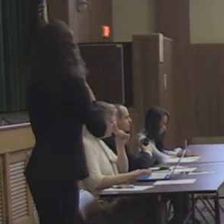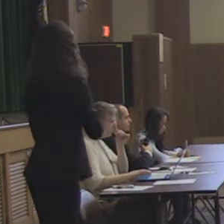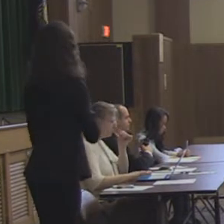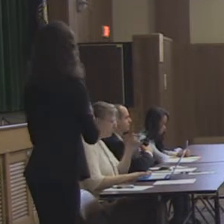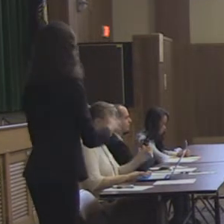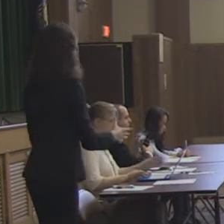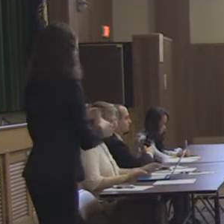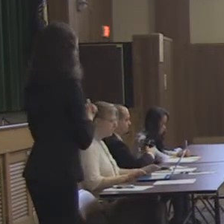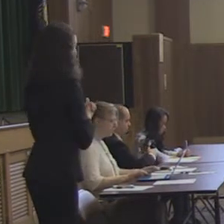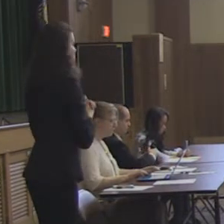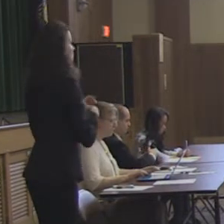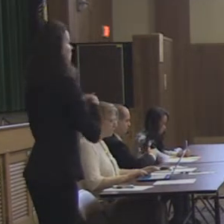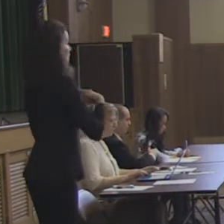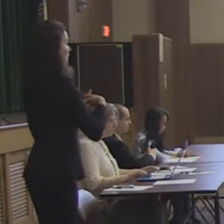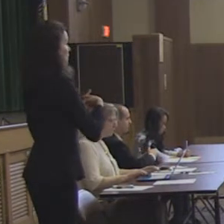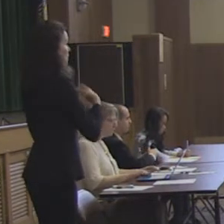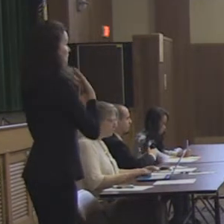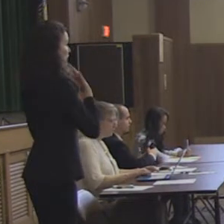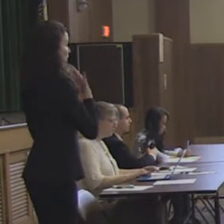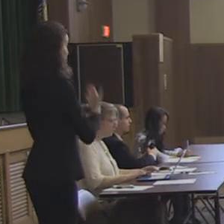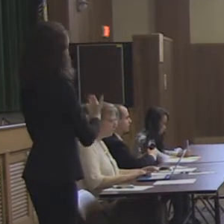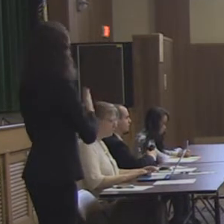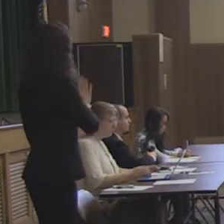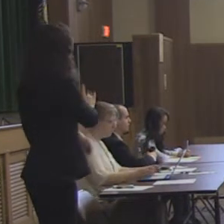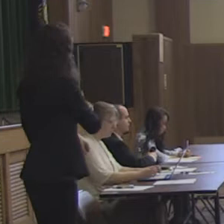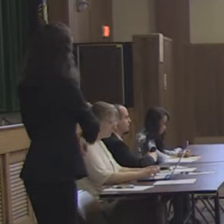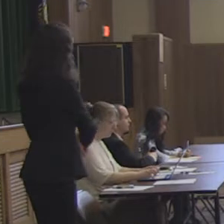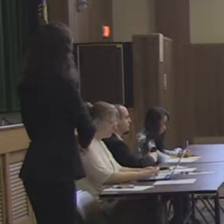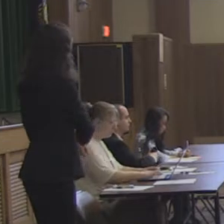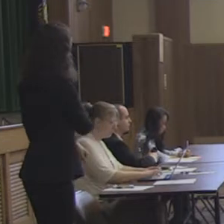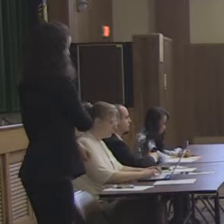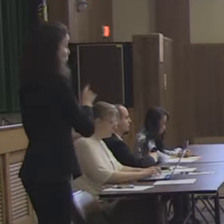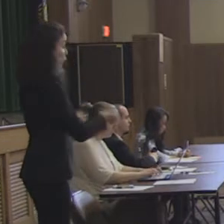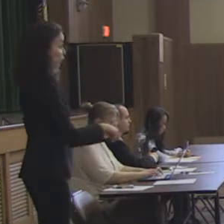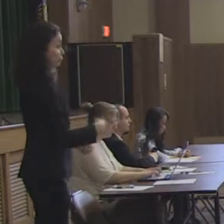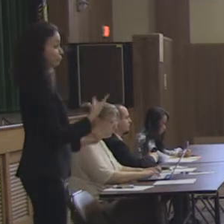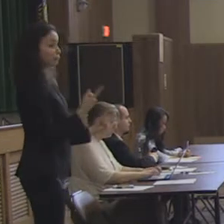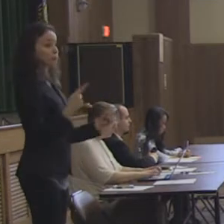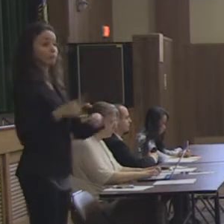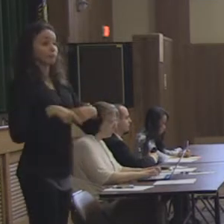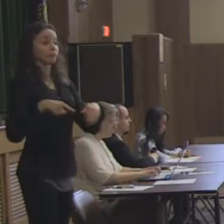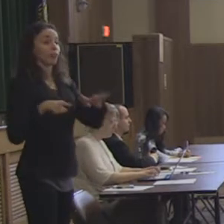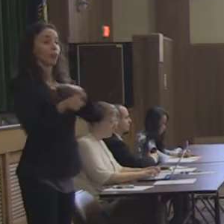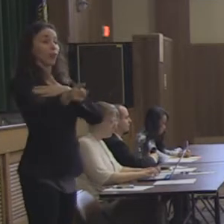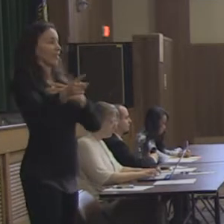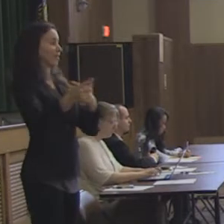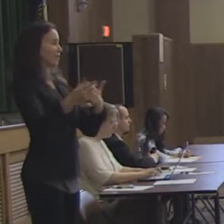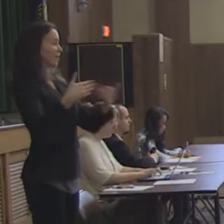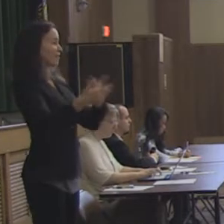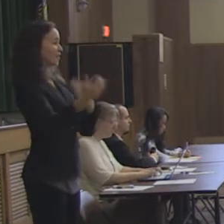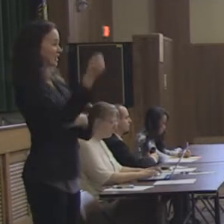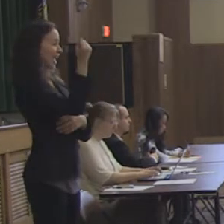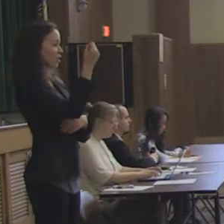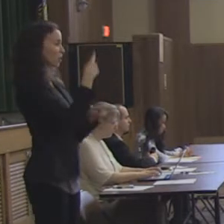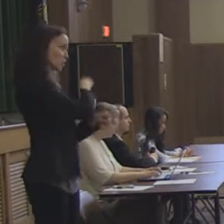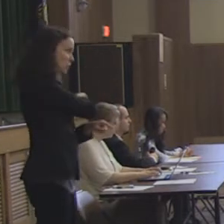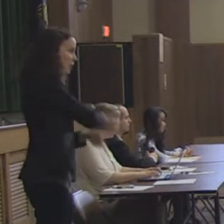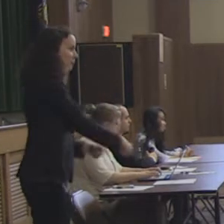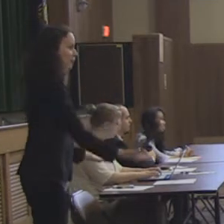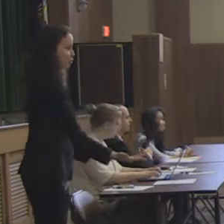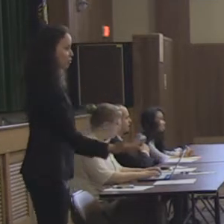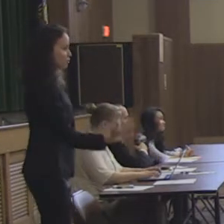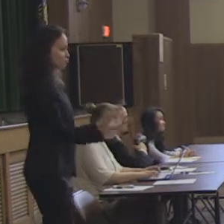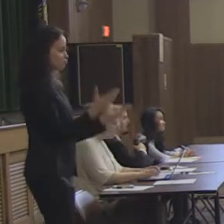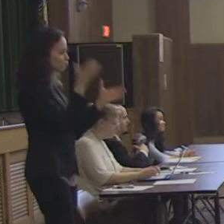And I also want to say thank you for taking your time to be doing anything else besides meeting with us. But But thank you for coming out. I do